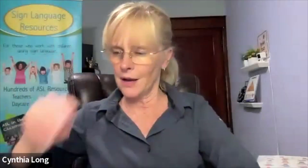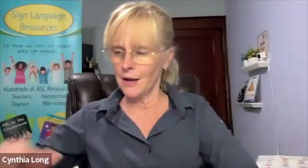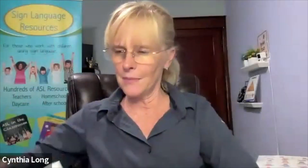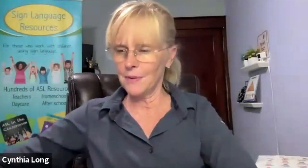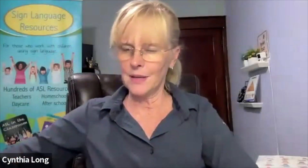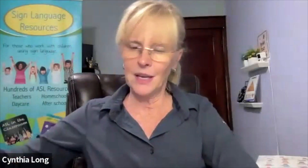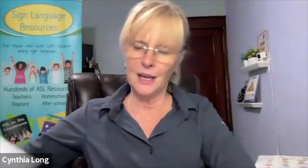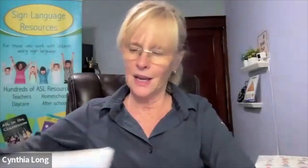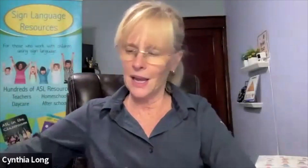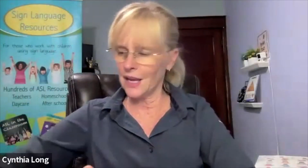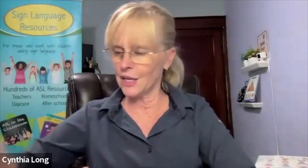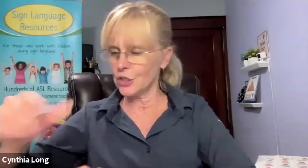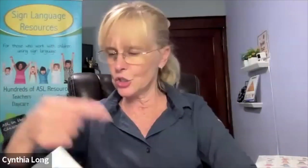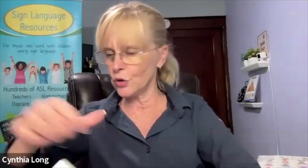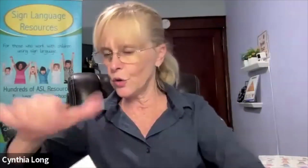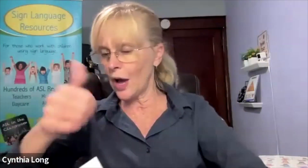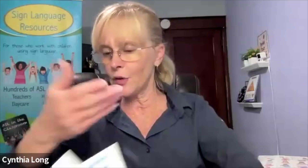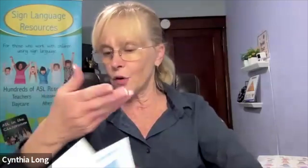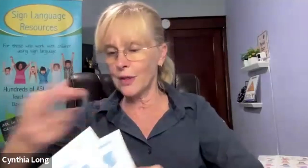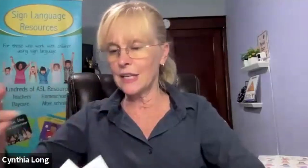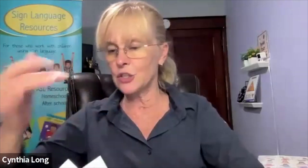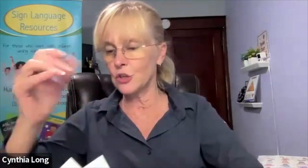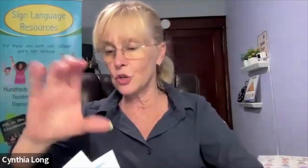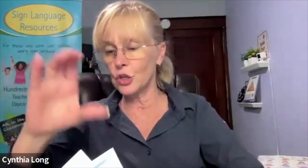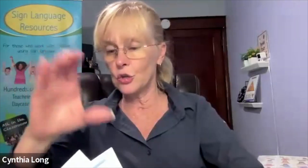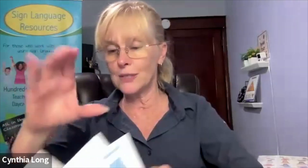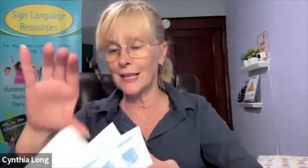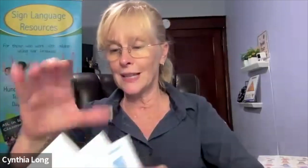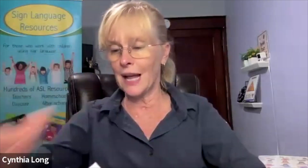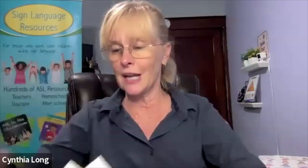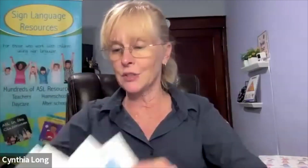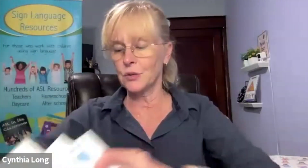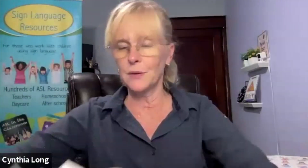up and show you other things you can use in the classroom.